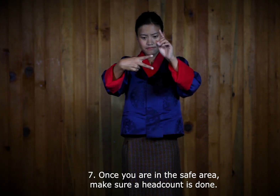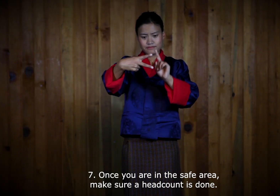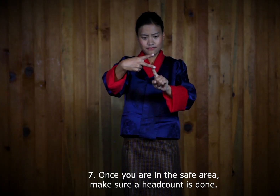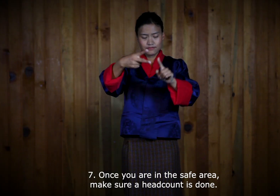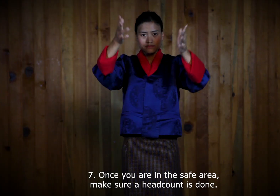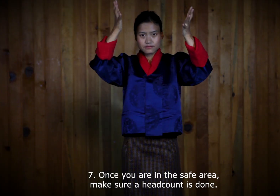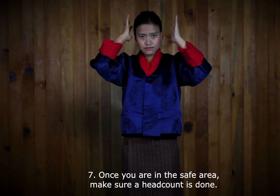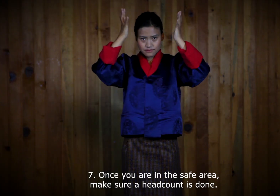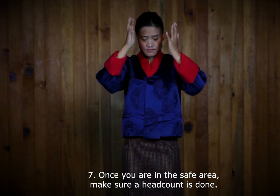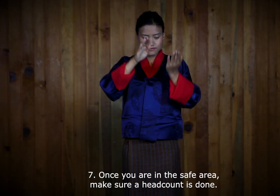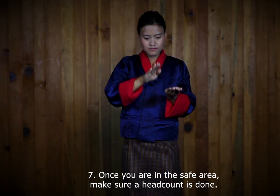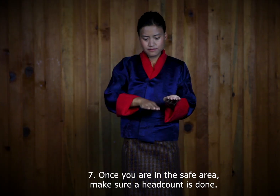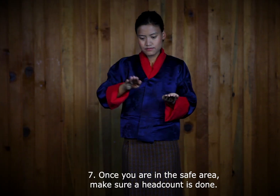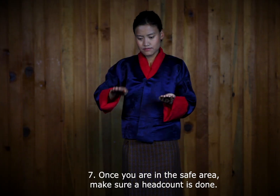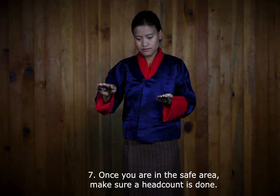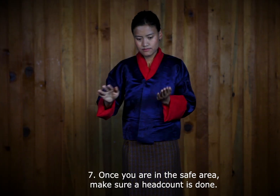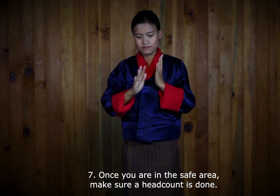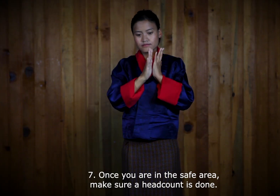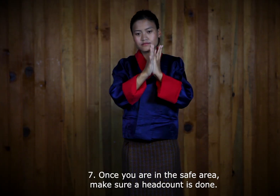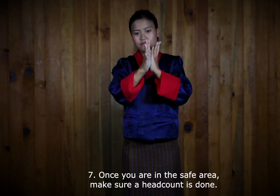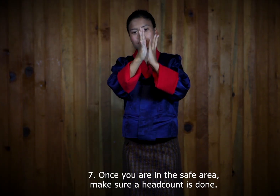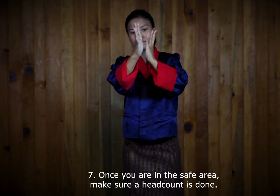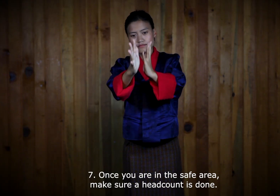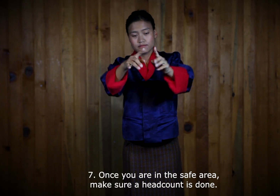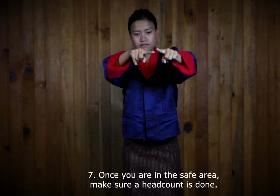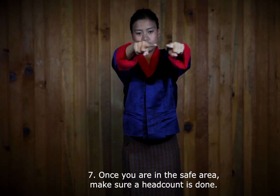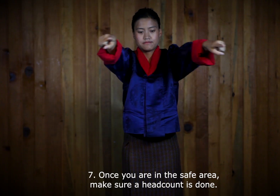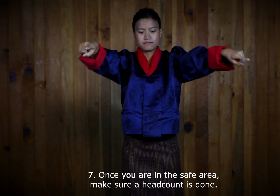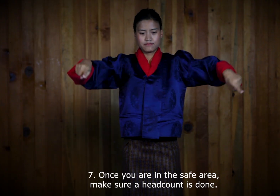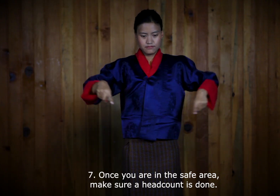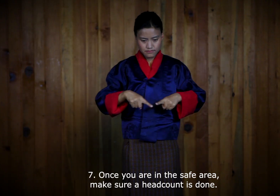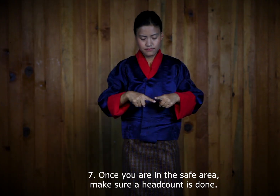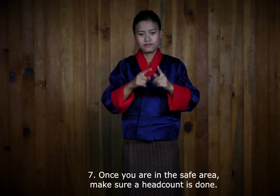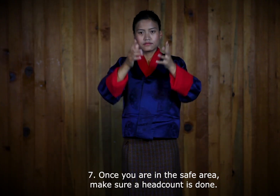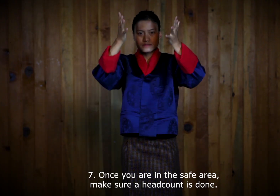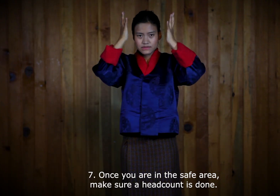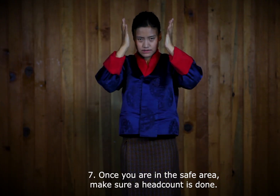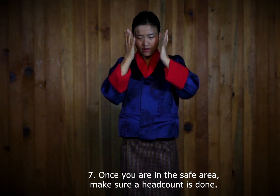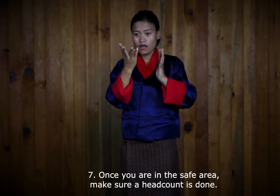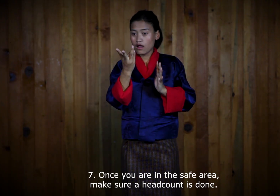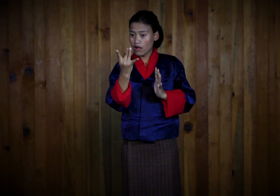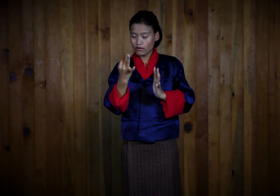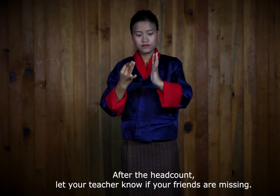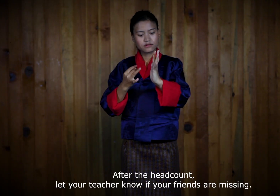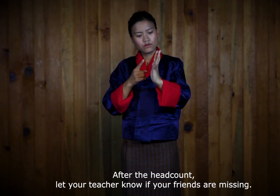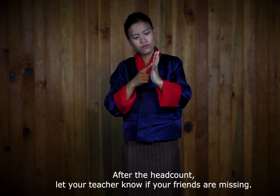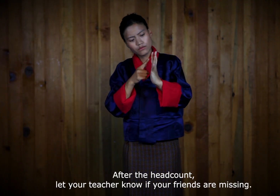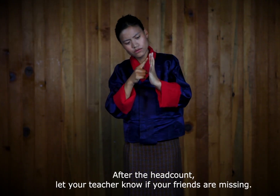7. Once you are in the safe area, make sure a head count is done. After the